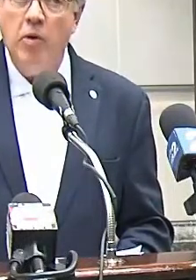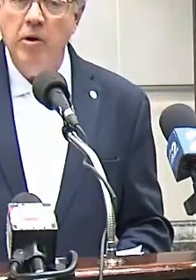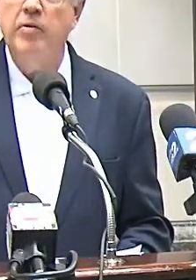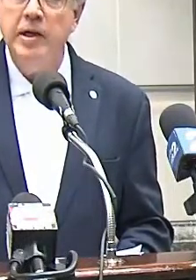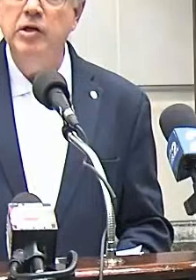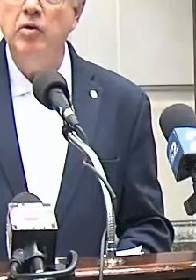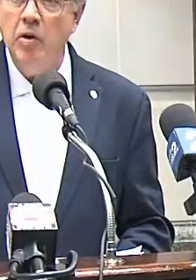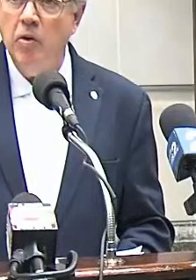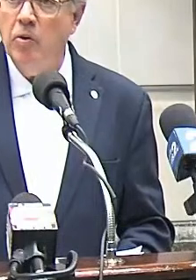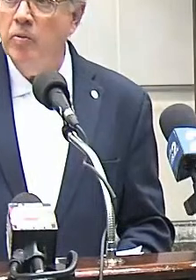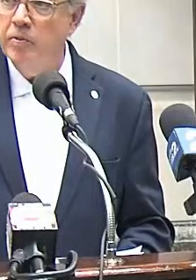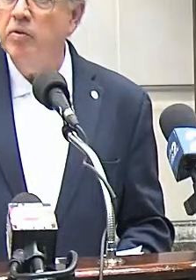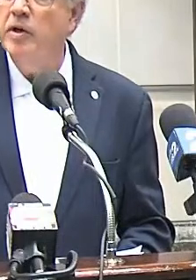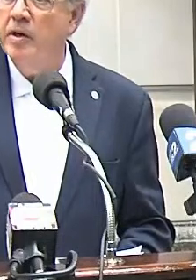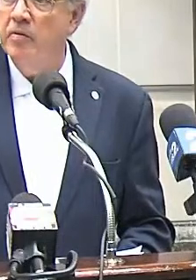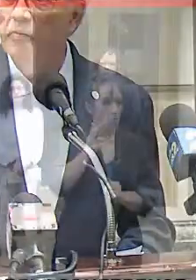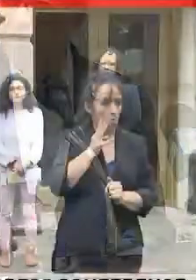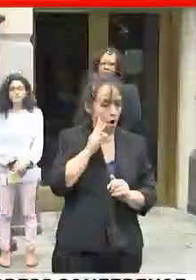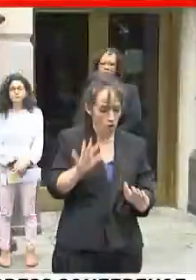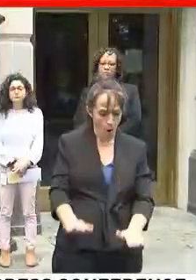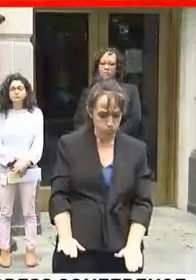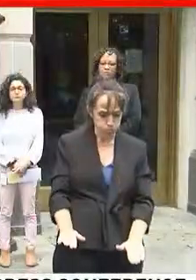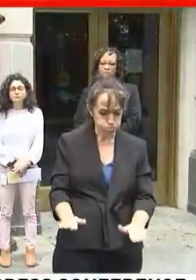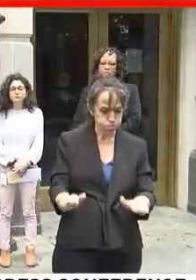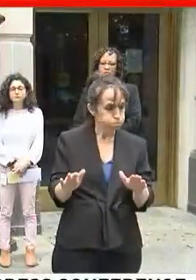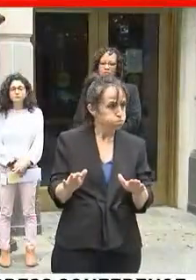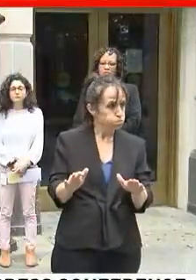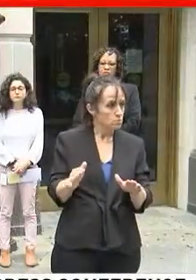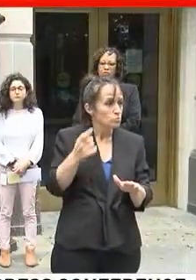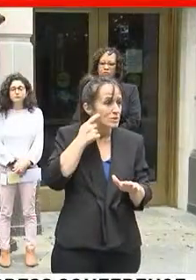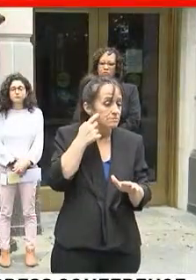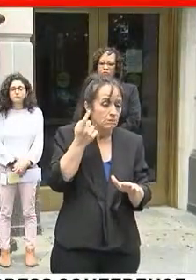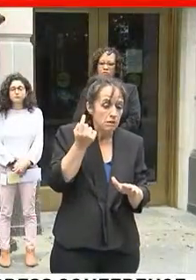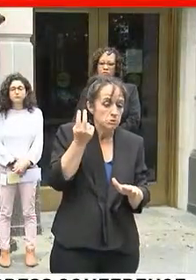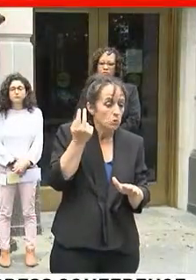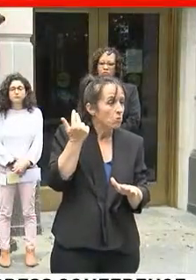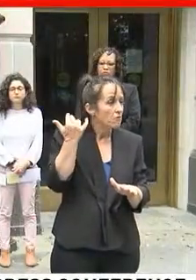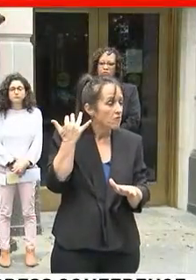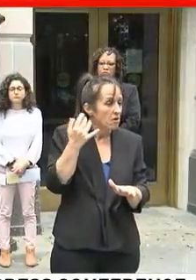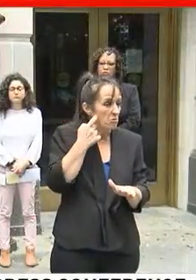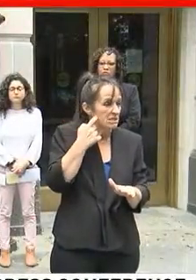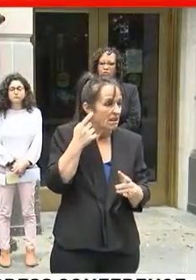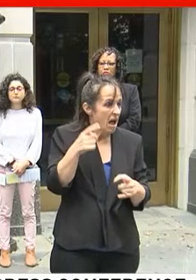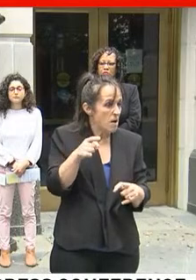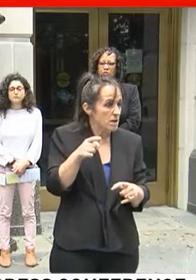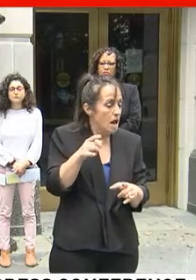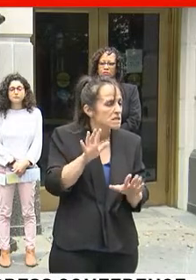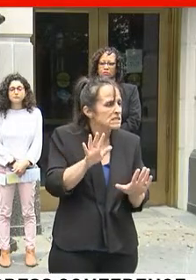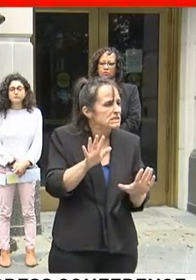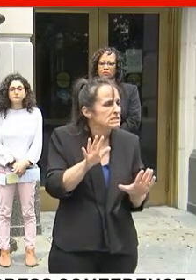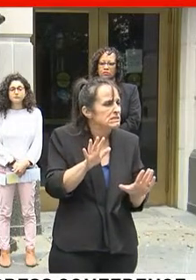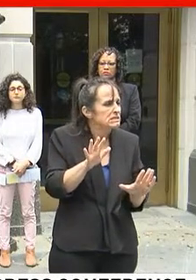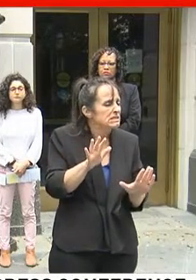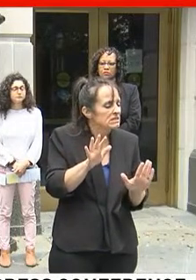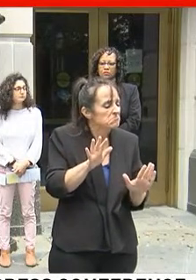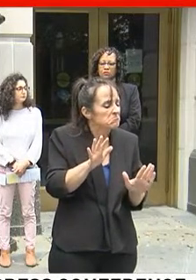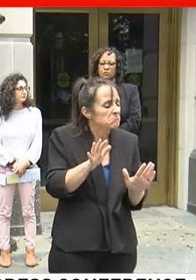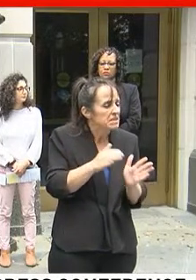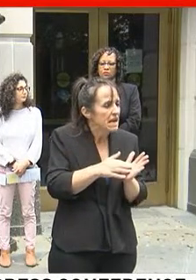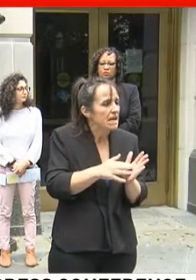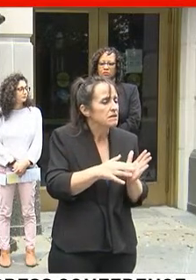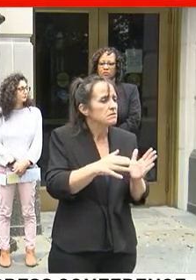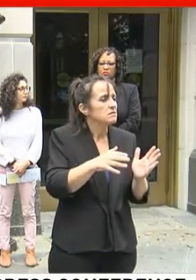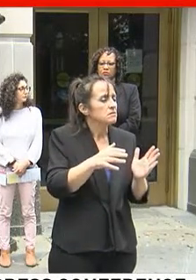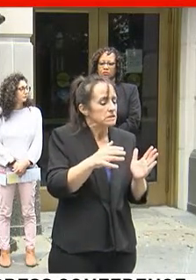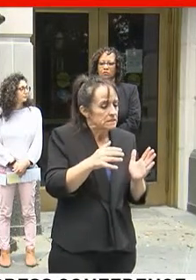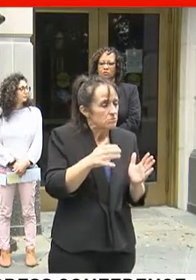got water in your home during a recent hurricane, I would highly advise you consider relocating